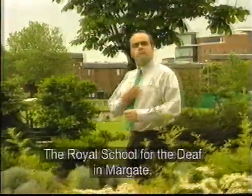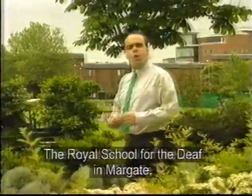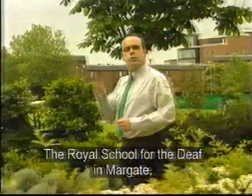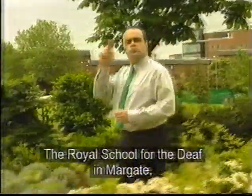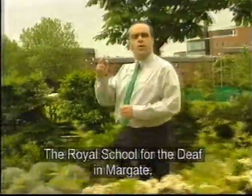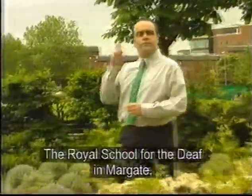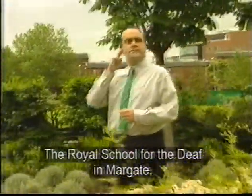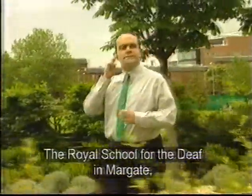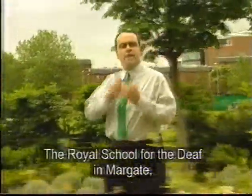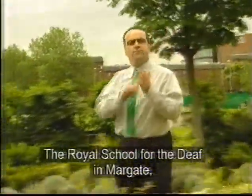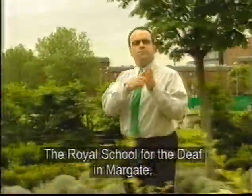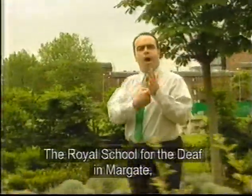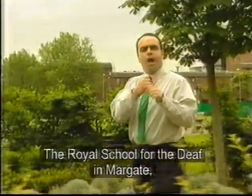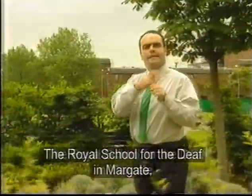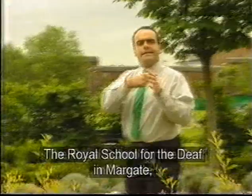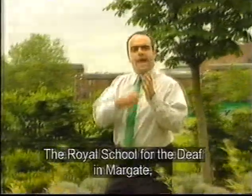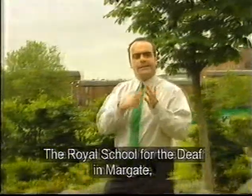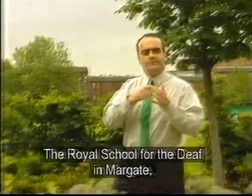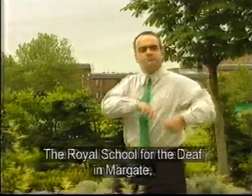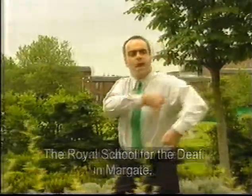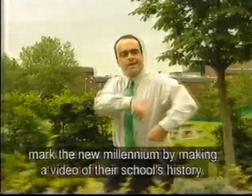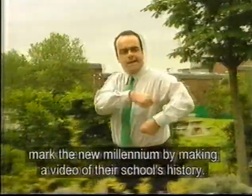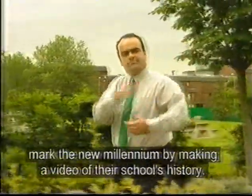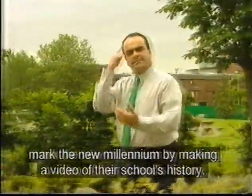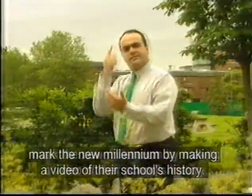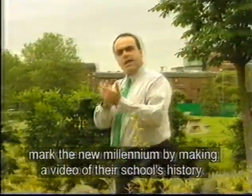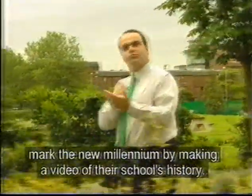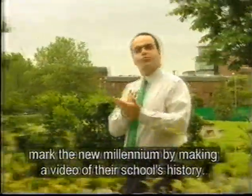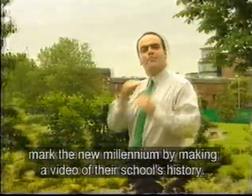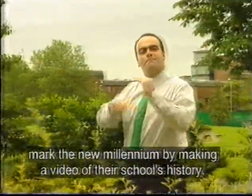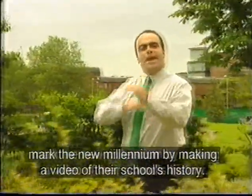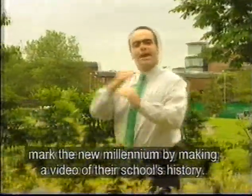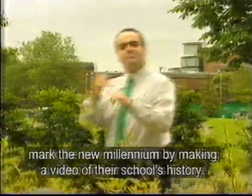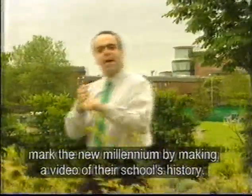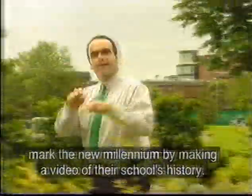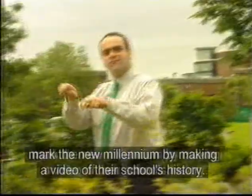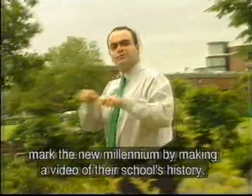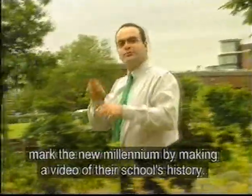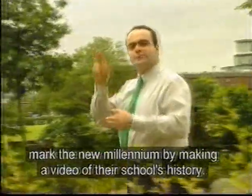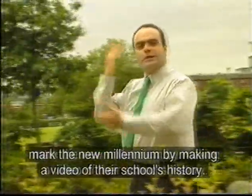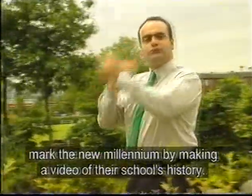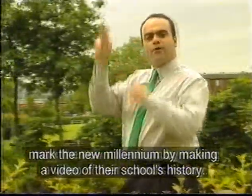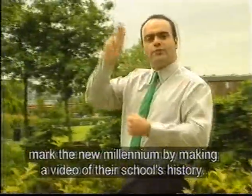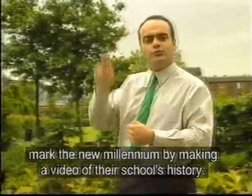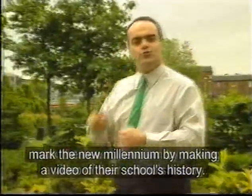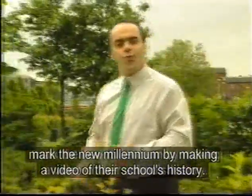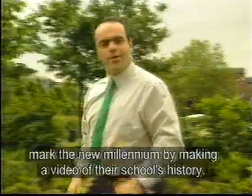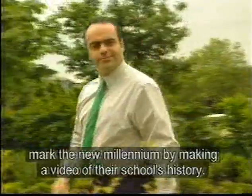And the Royal School for the Deaf in Margate mark the new millennium by making a video of their school's history.